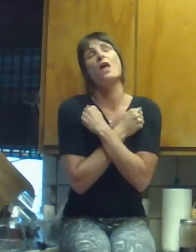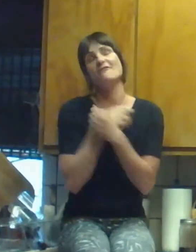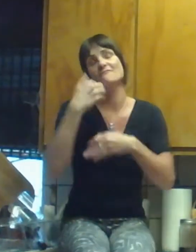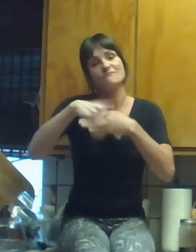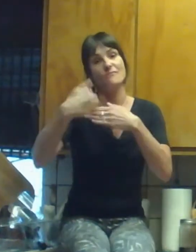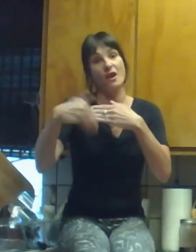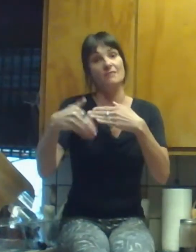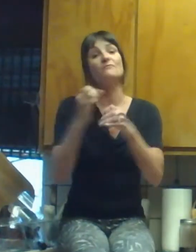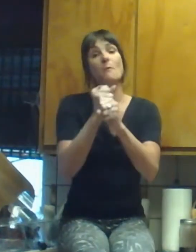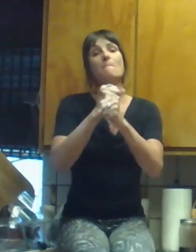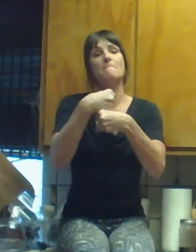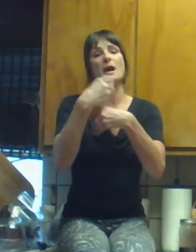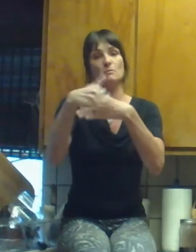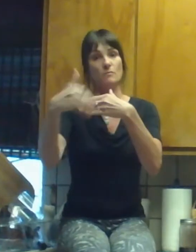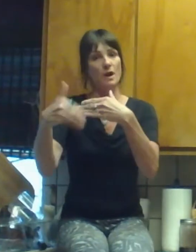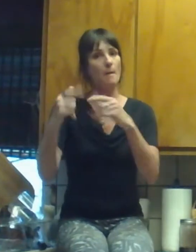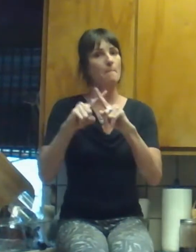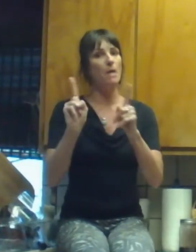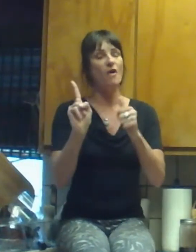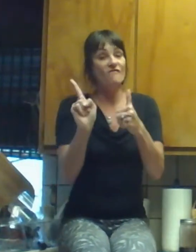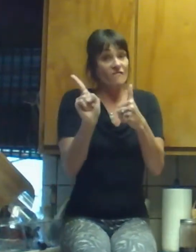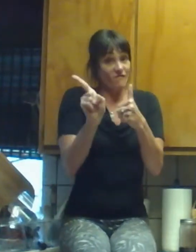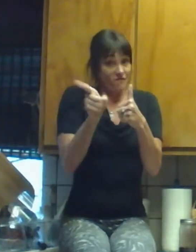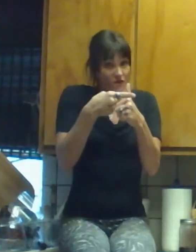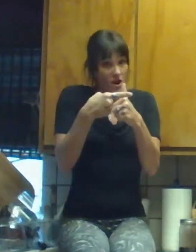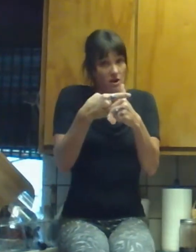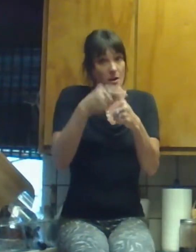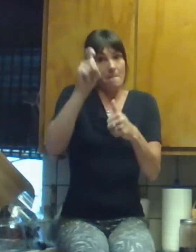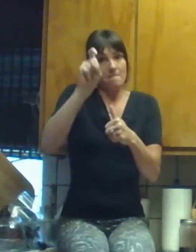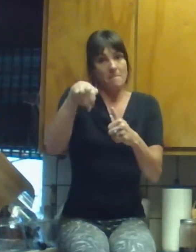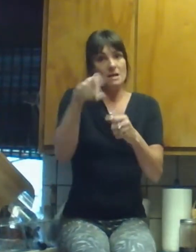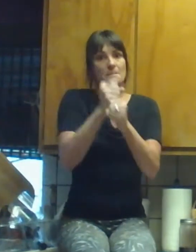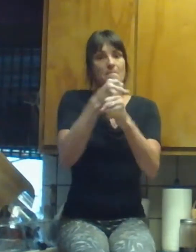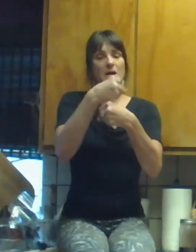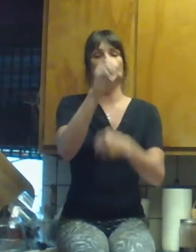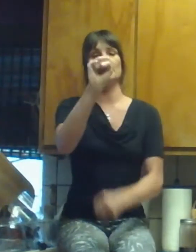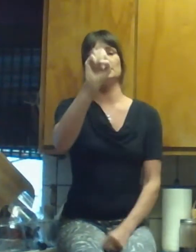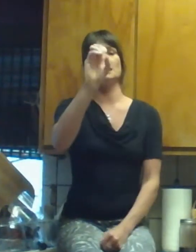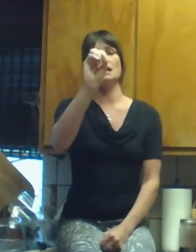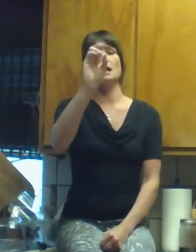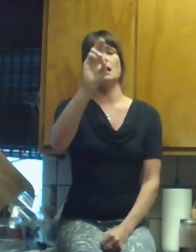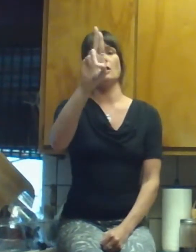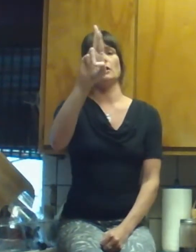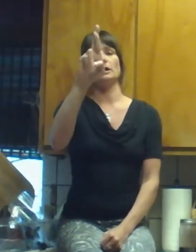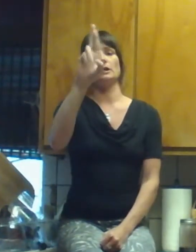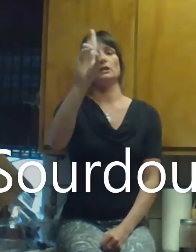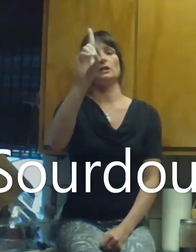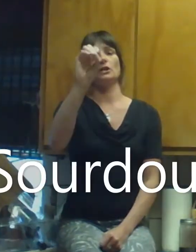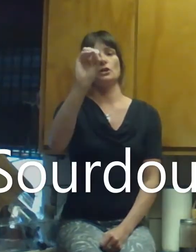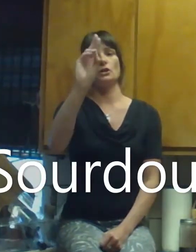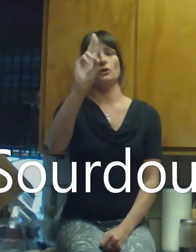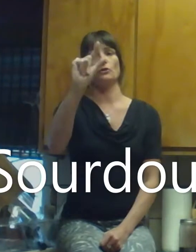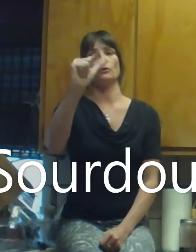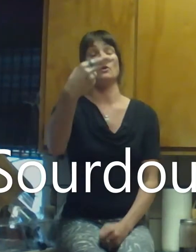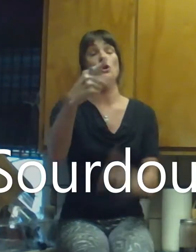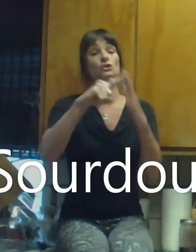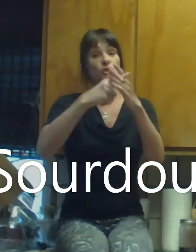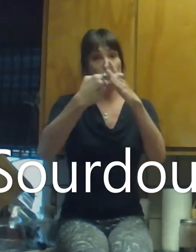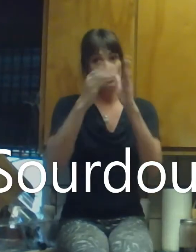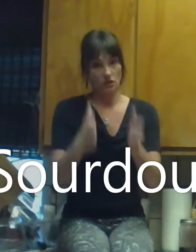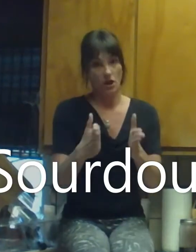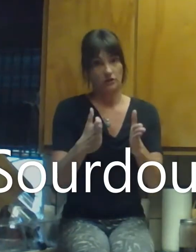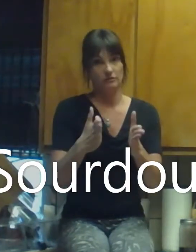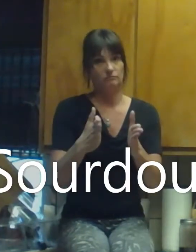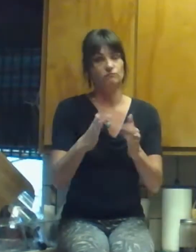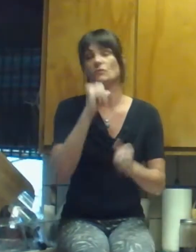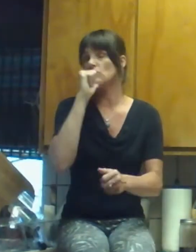going to make bread together. But before we make bread together, we have to make sourdough starter. And that's